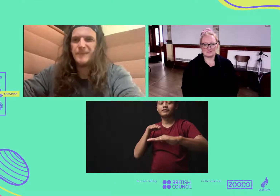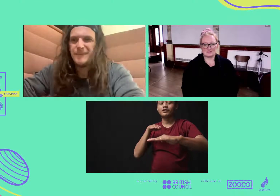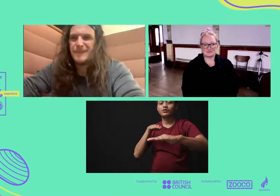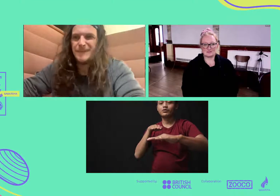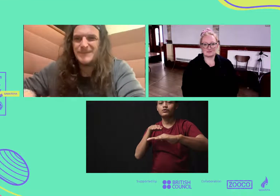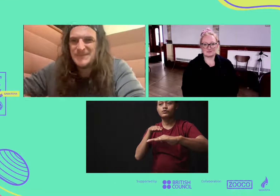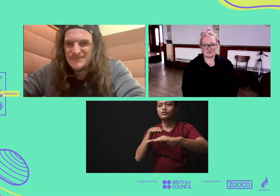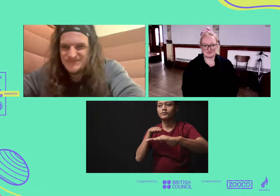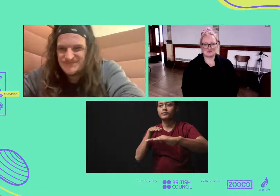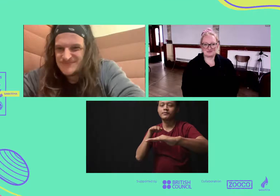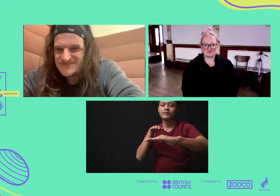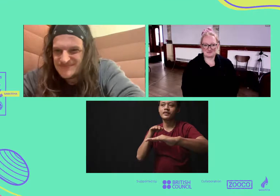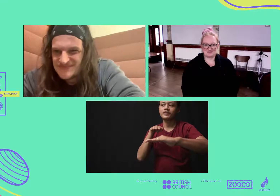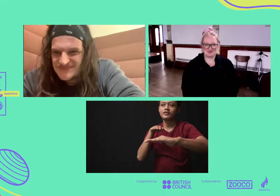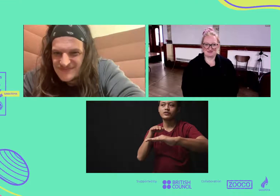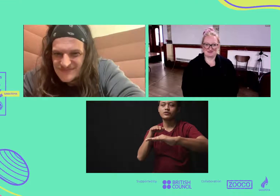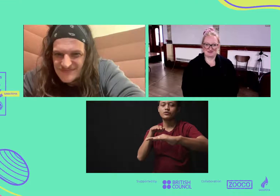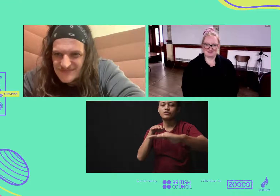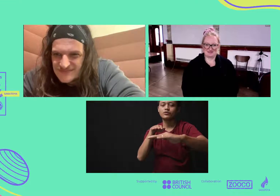You can do it.